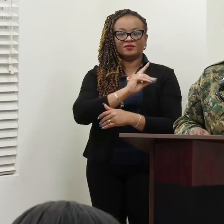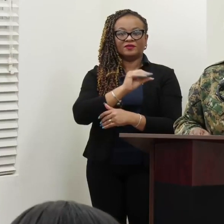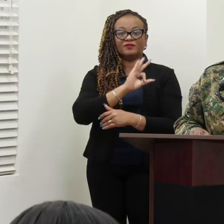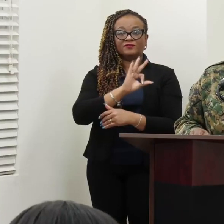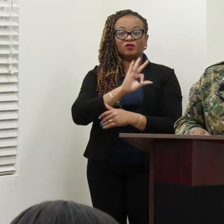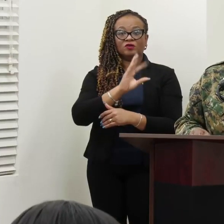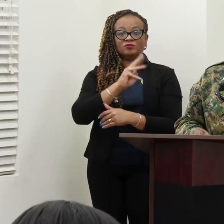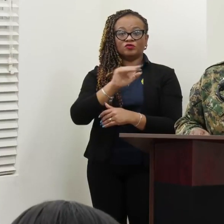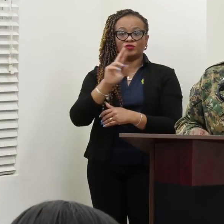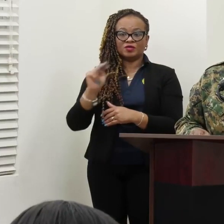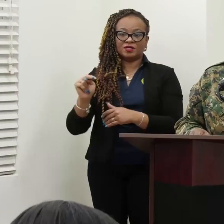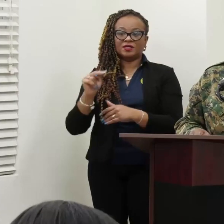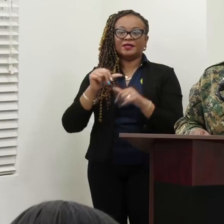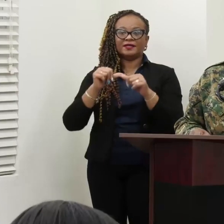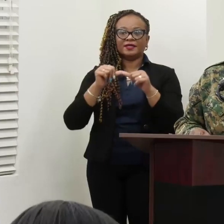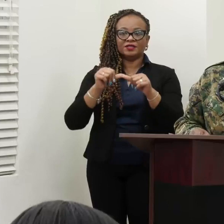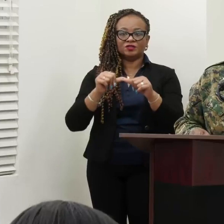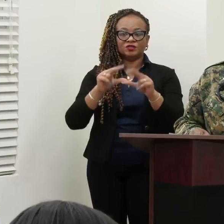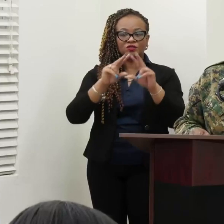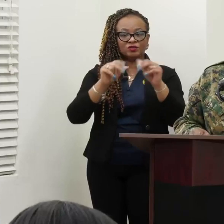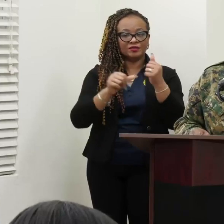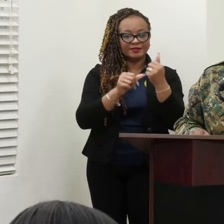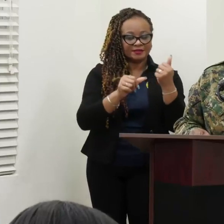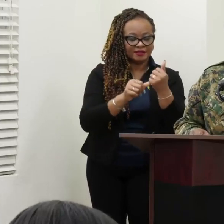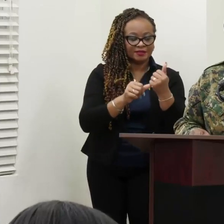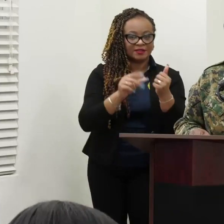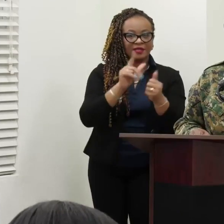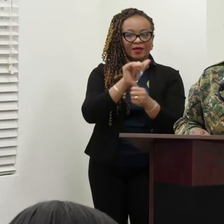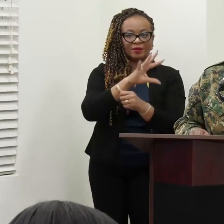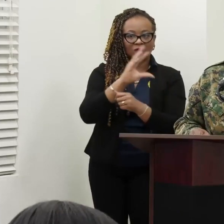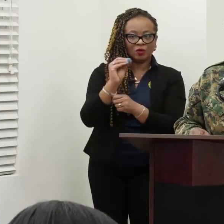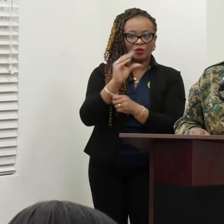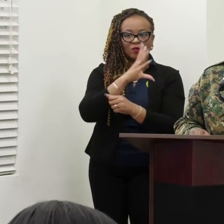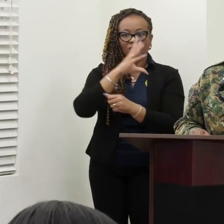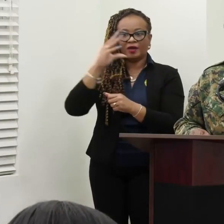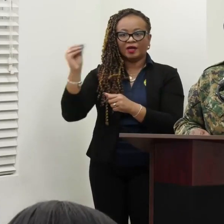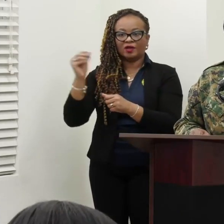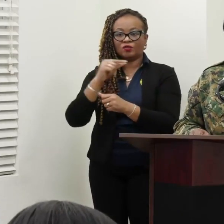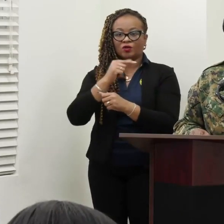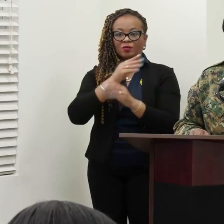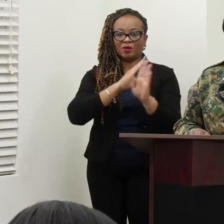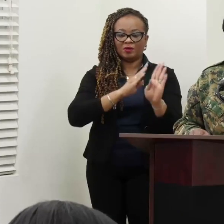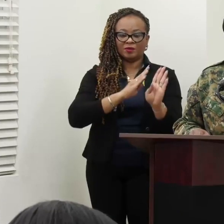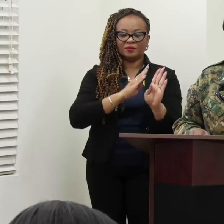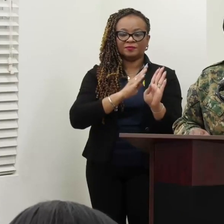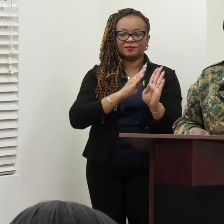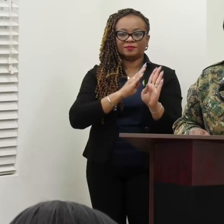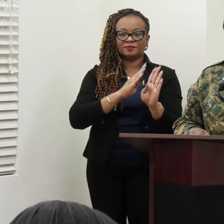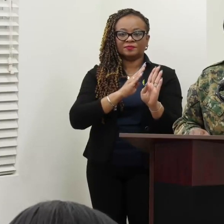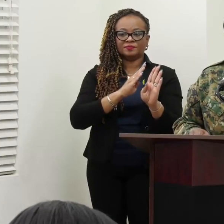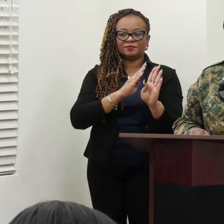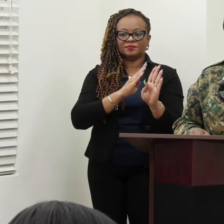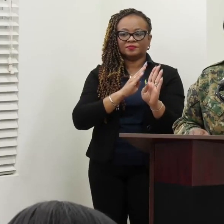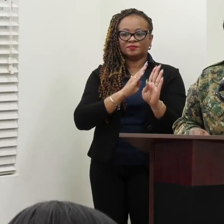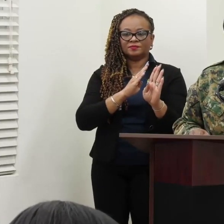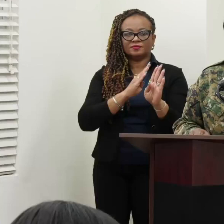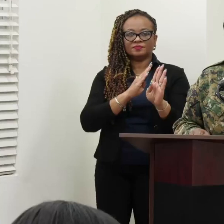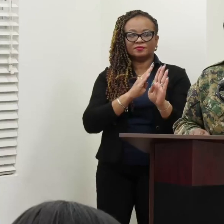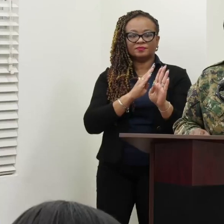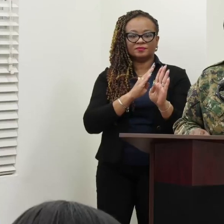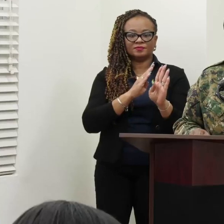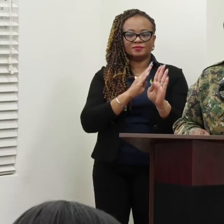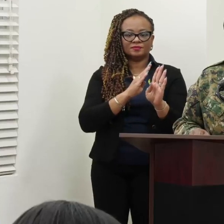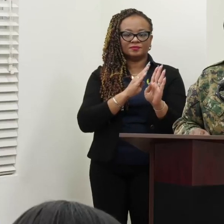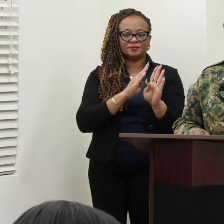Force Marines continue to assist in Abaco and Grand Bahama. Defense Force